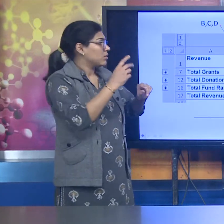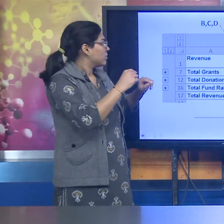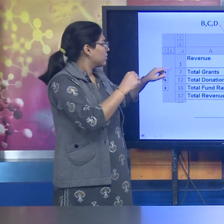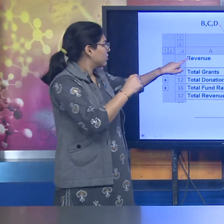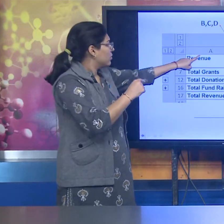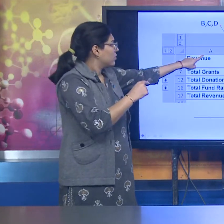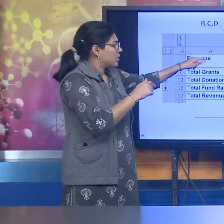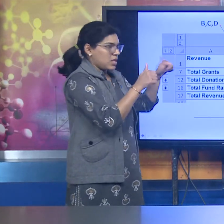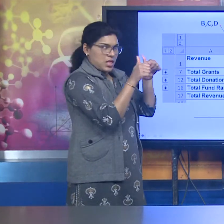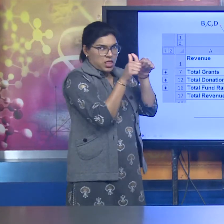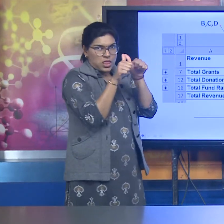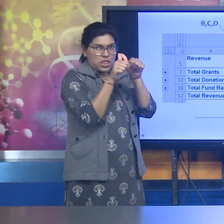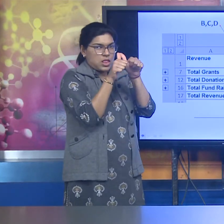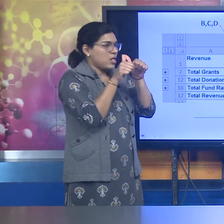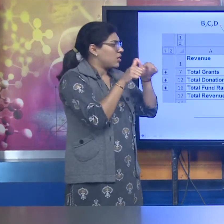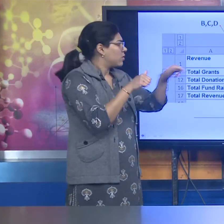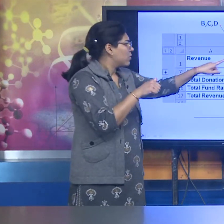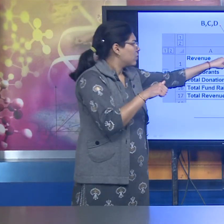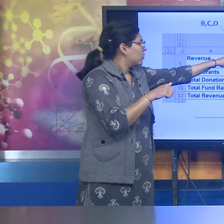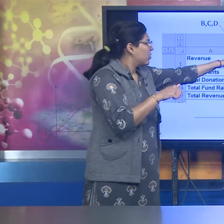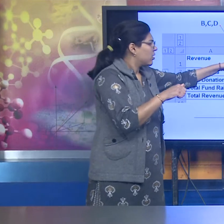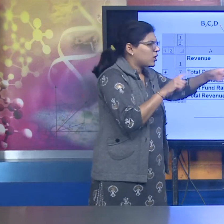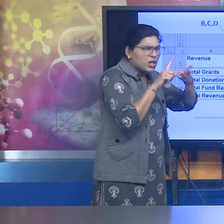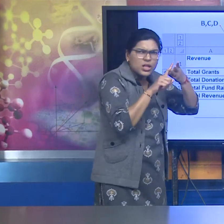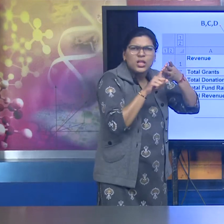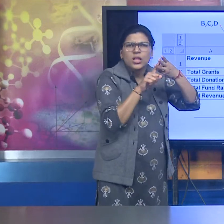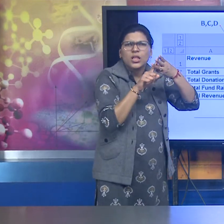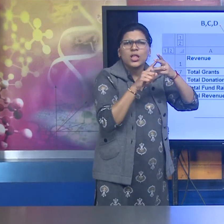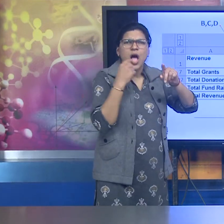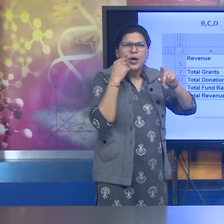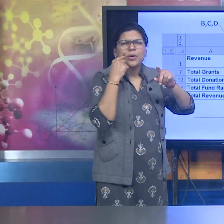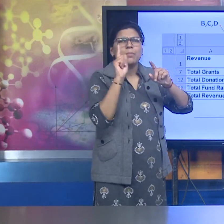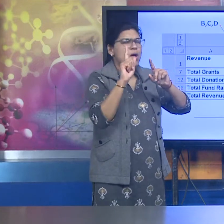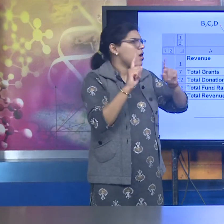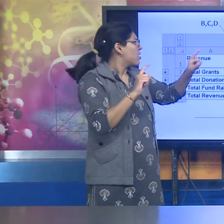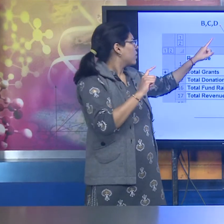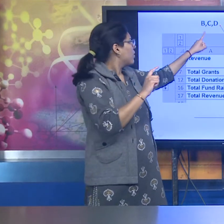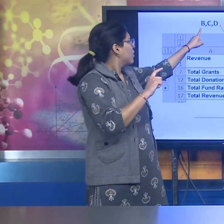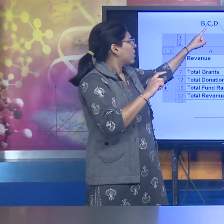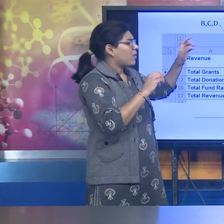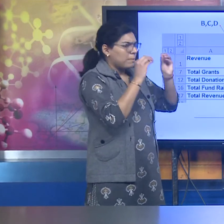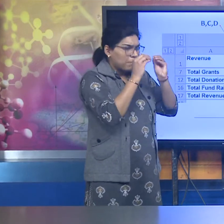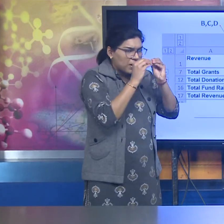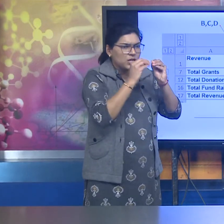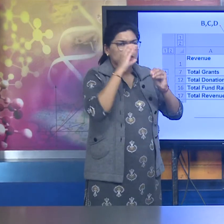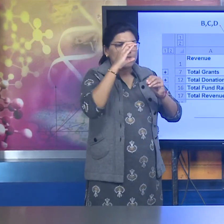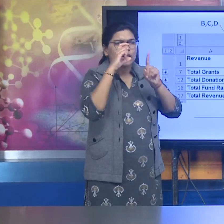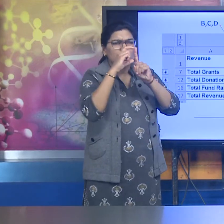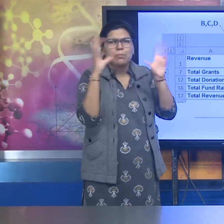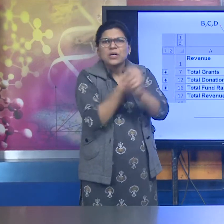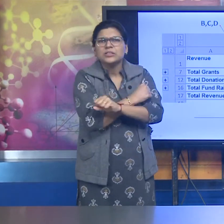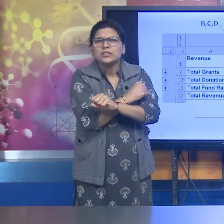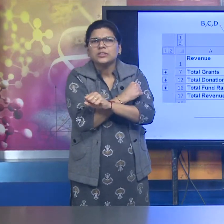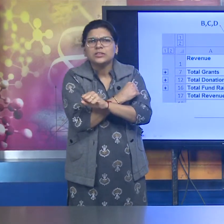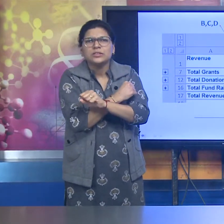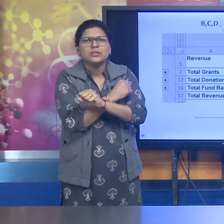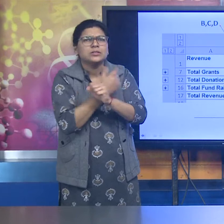As you can easily see in a picture, a column A and a column E. B, C, D